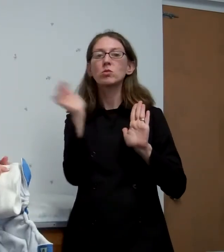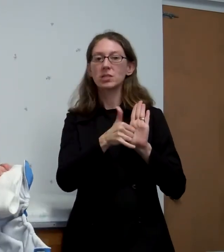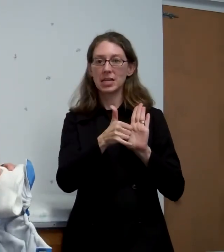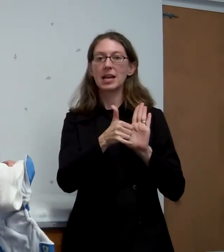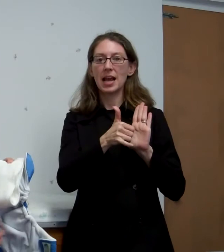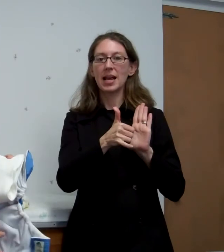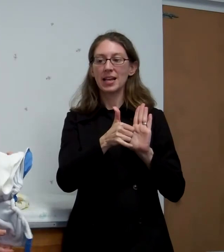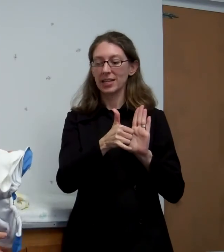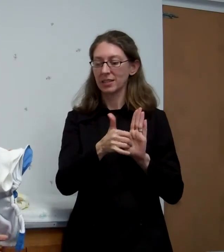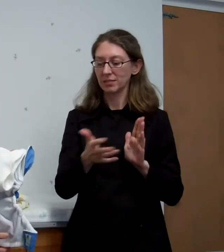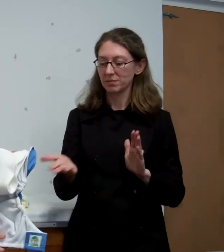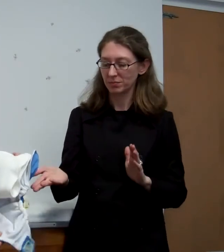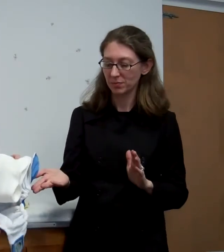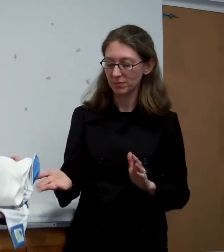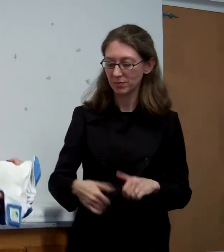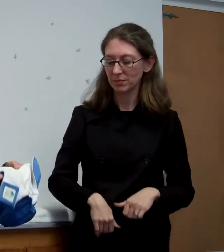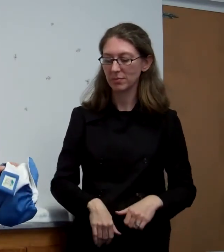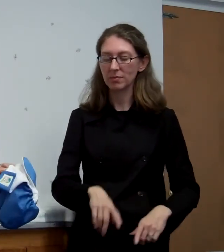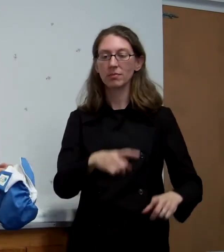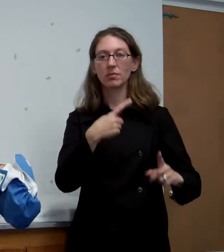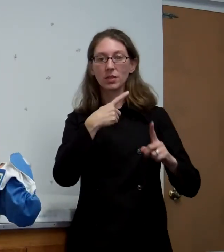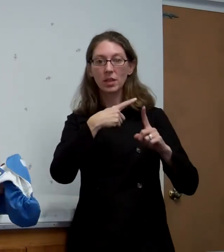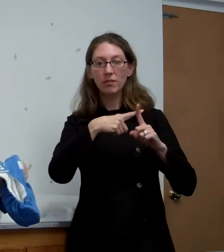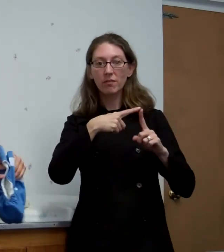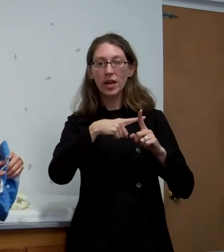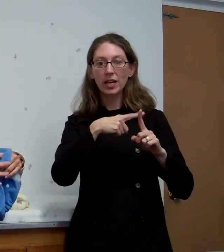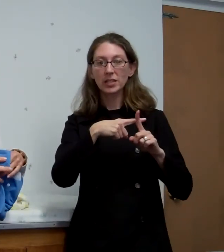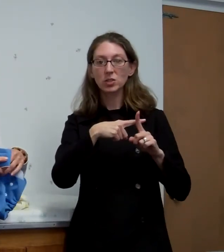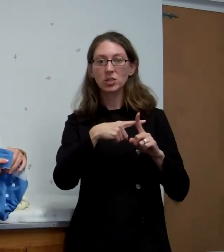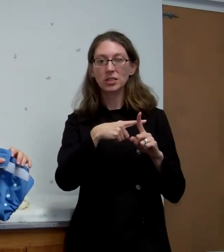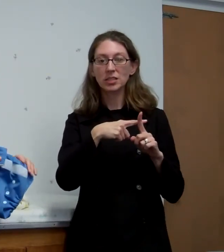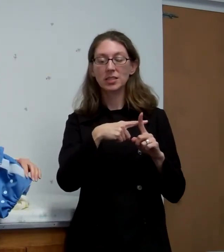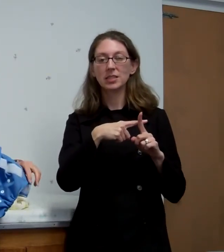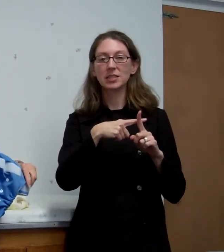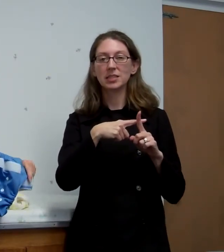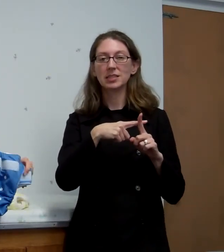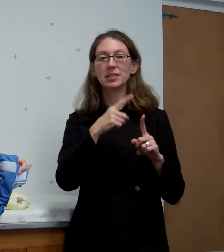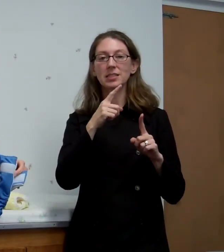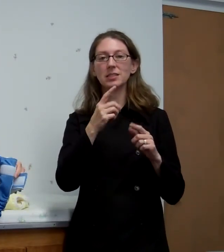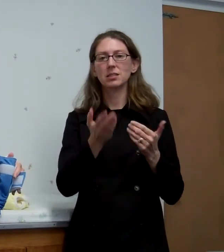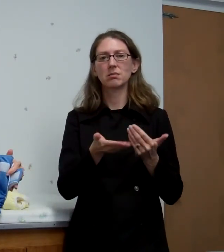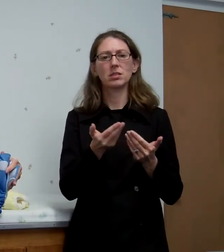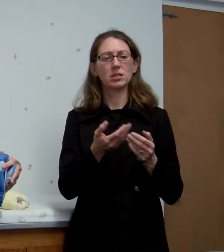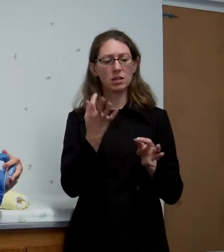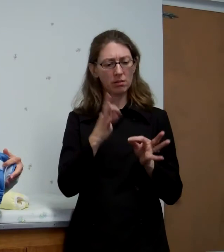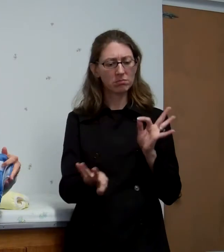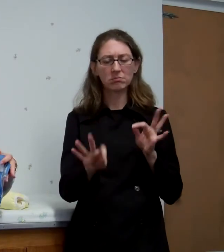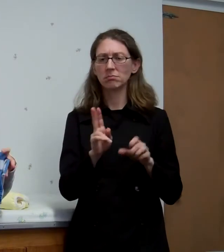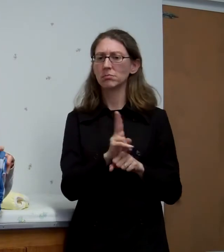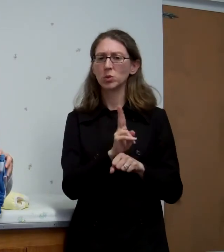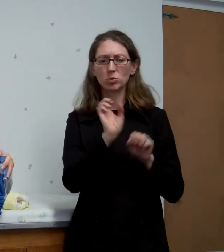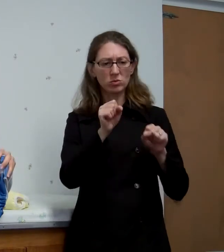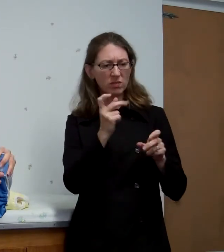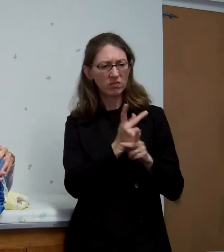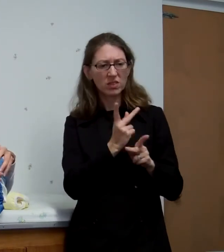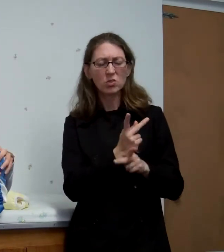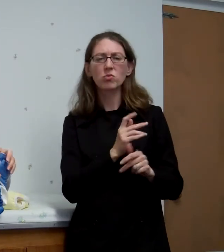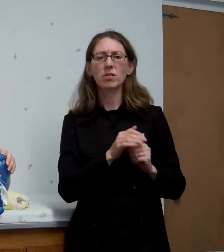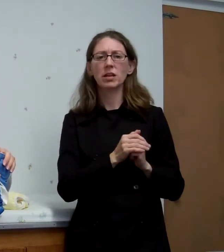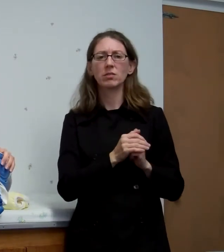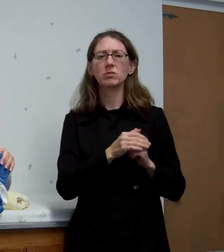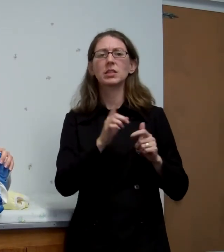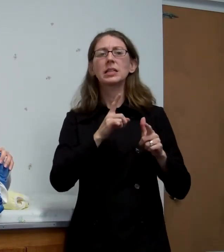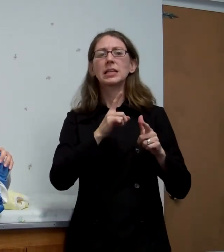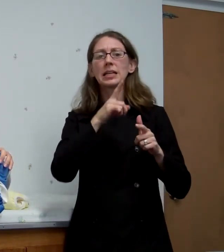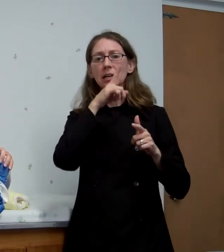Some advantages of all-in-twos are that they're very user-friendly and they dry faster because